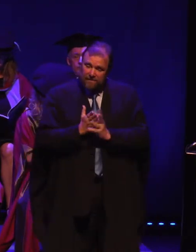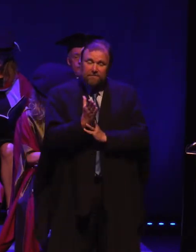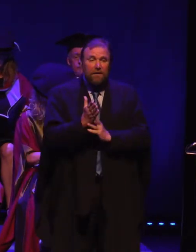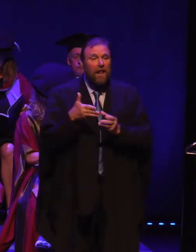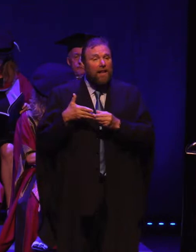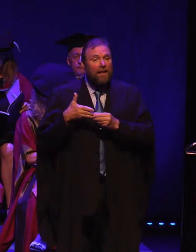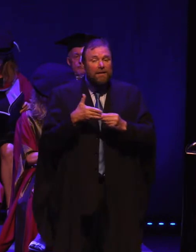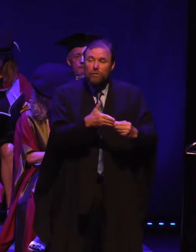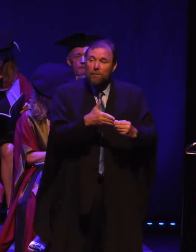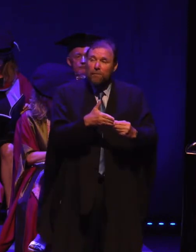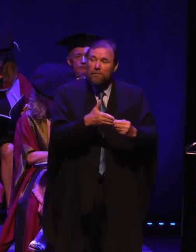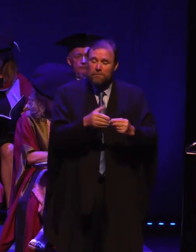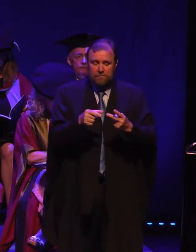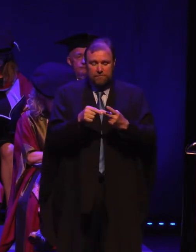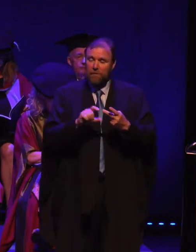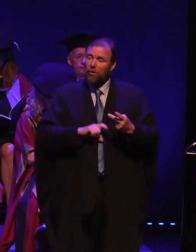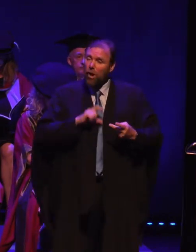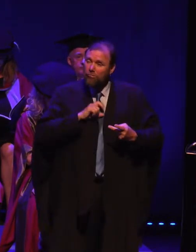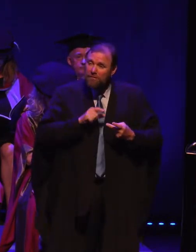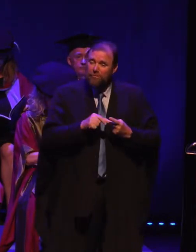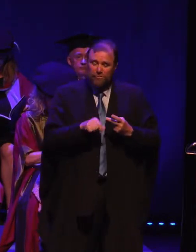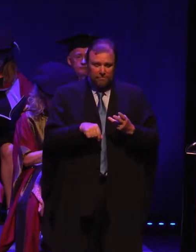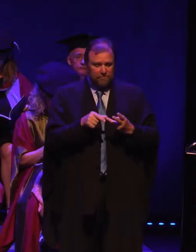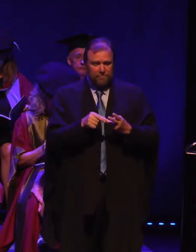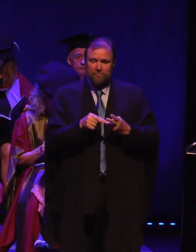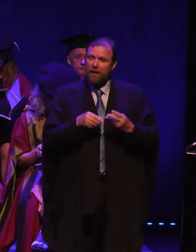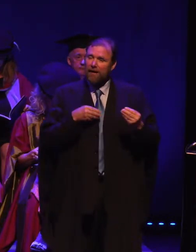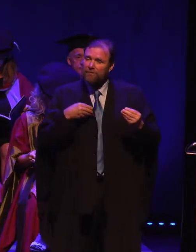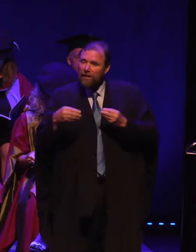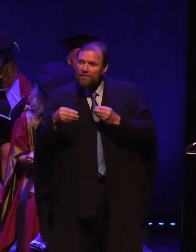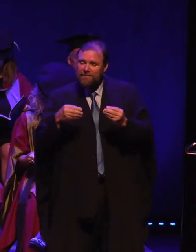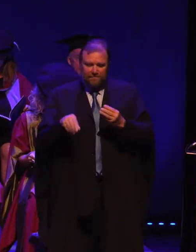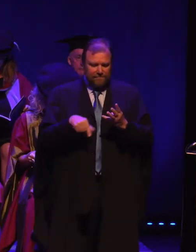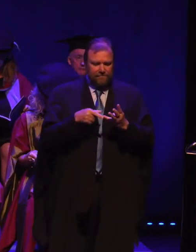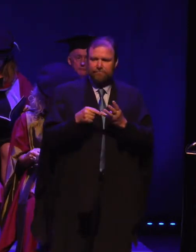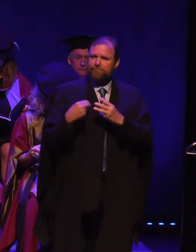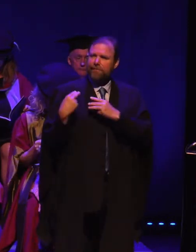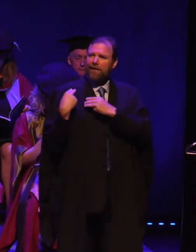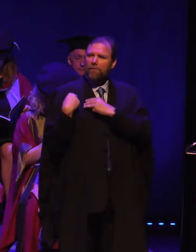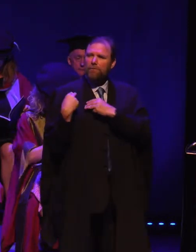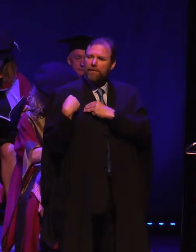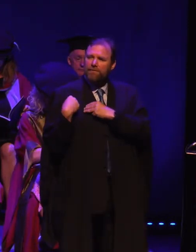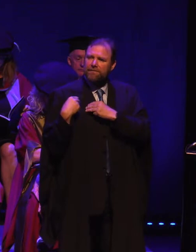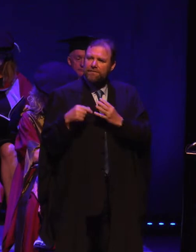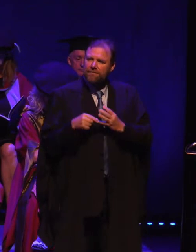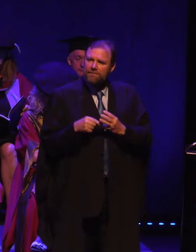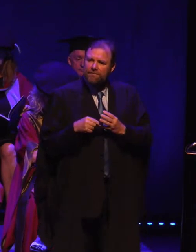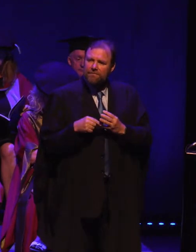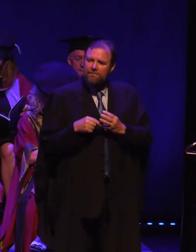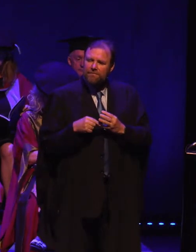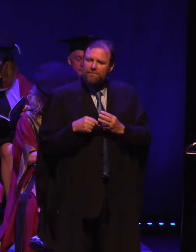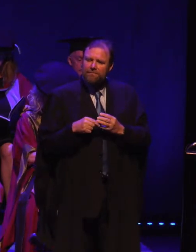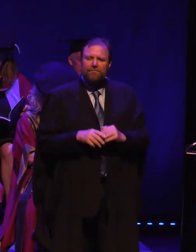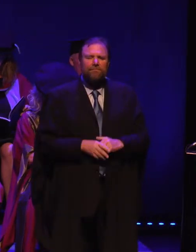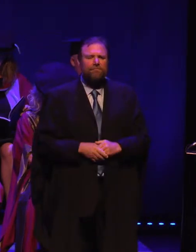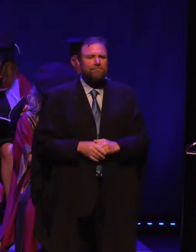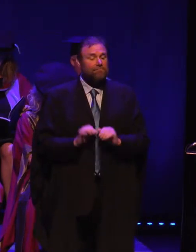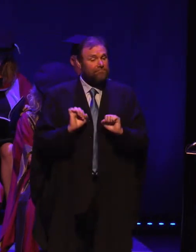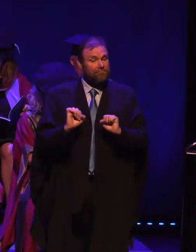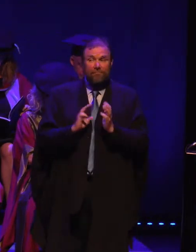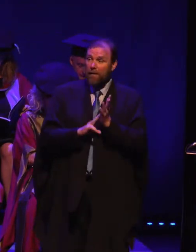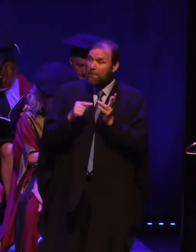leadership, courage, agility, and accountability. Your university's